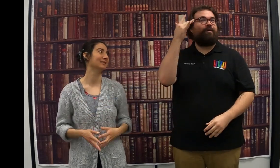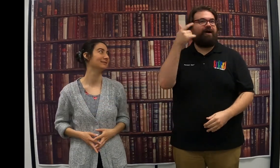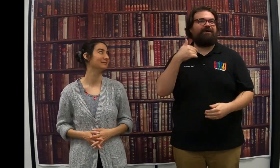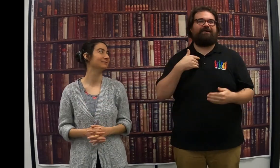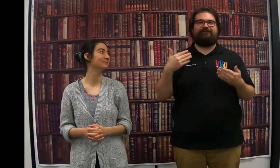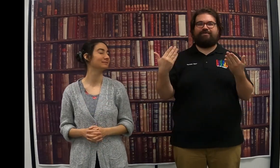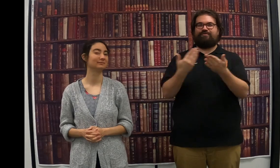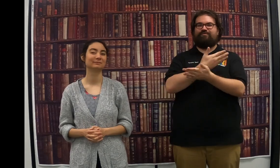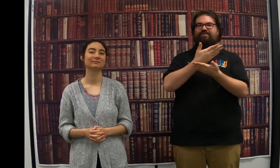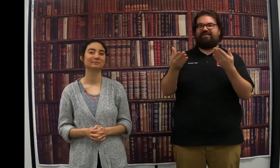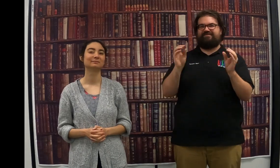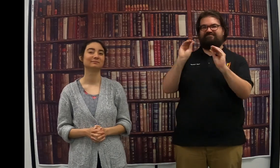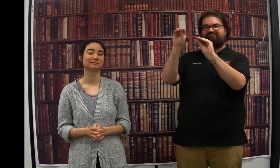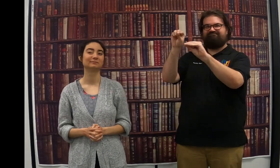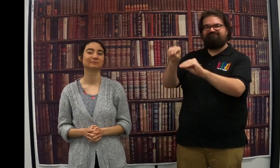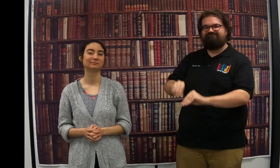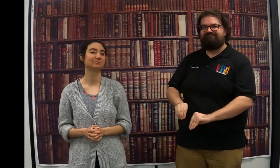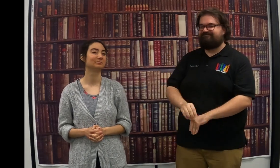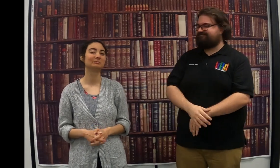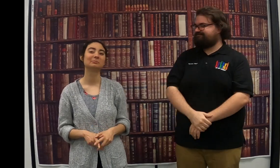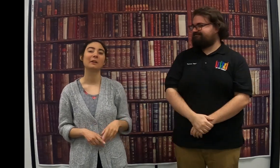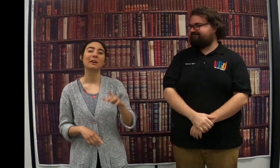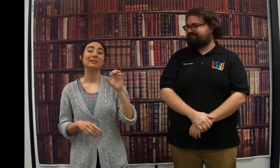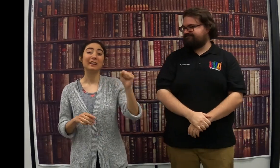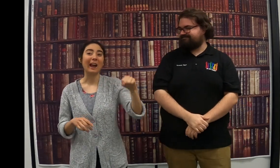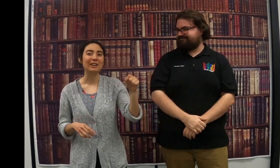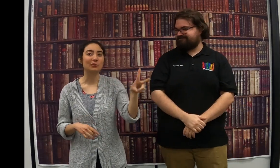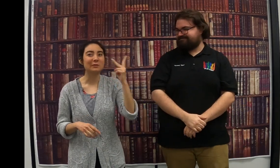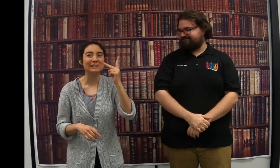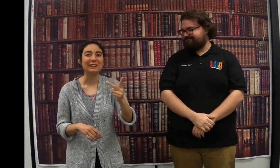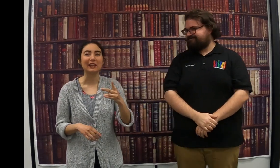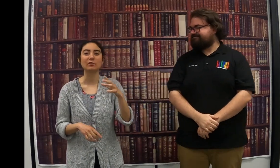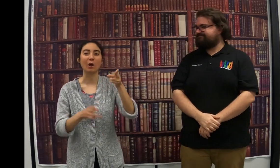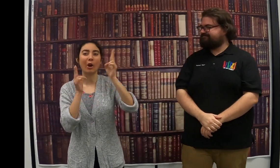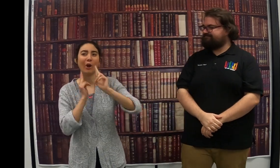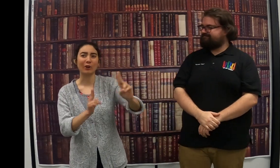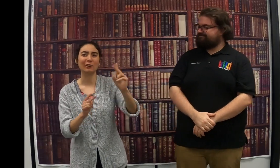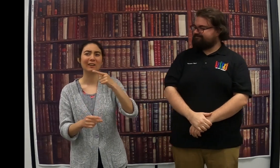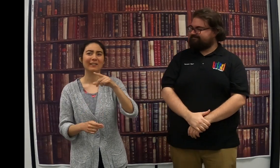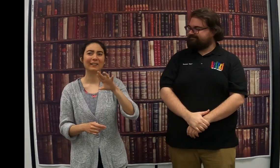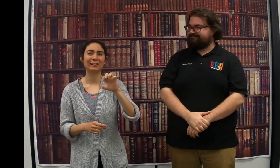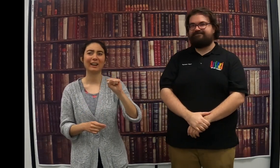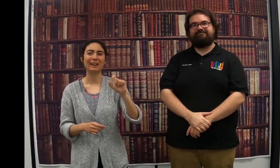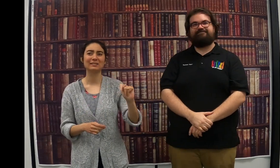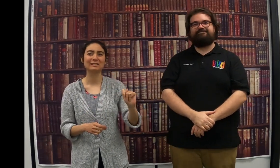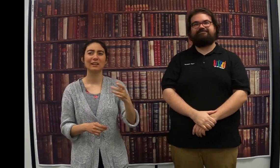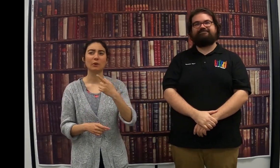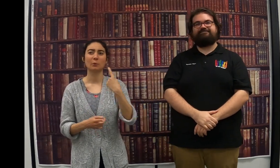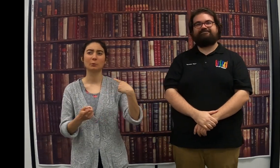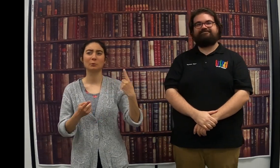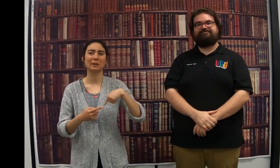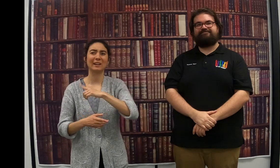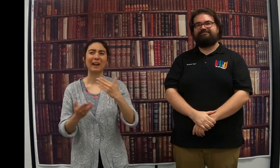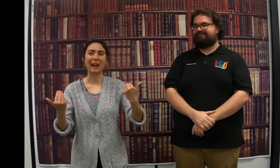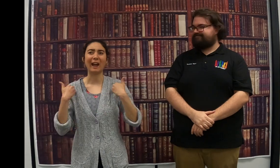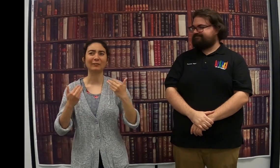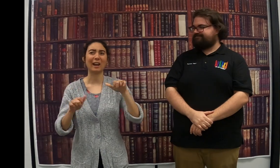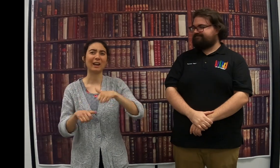Especially since we have new trinkets to place in it. Yes, you see, honored guests, we have had another guest arrive